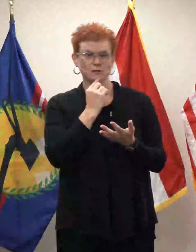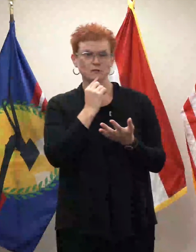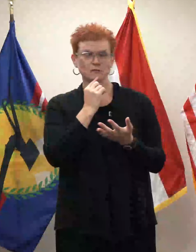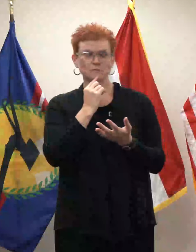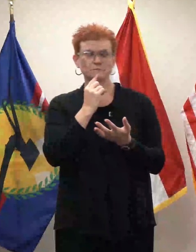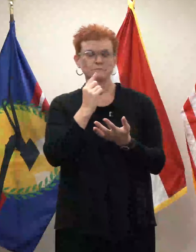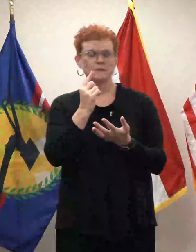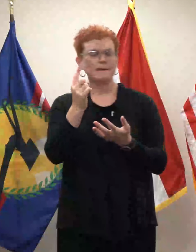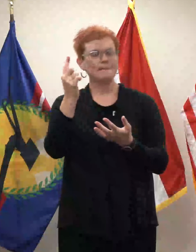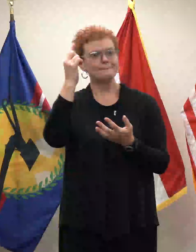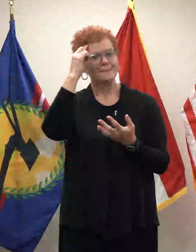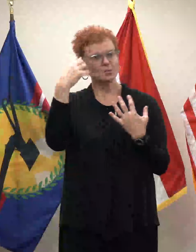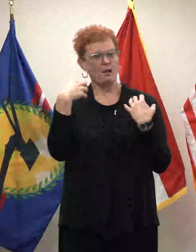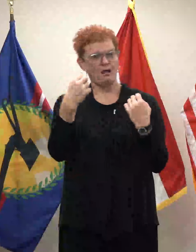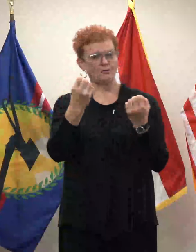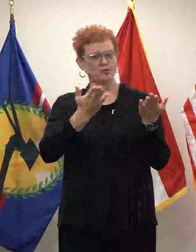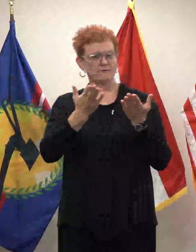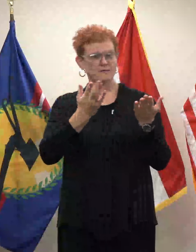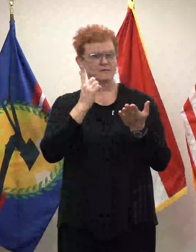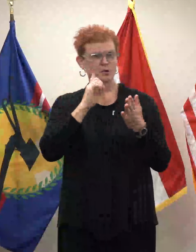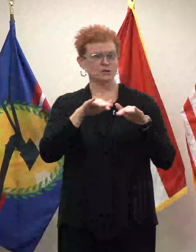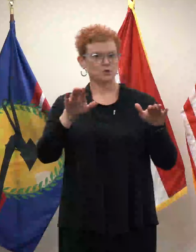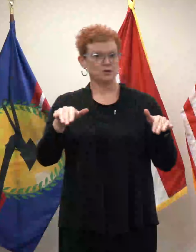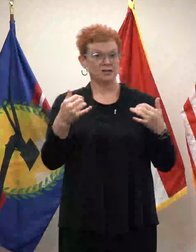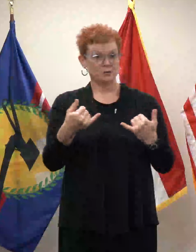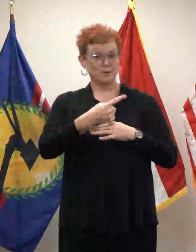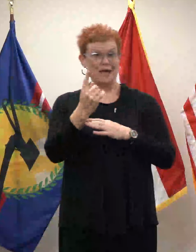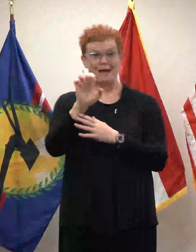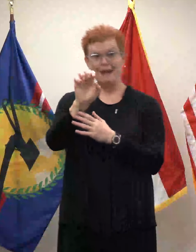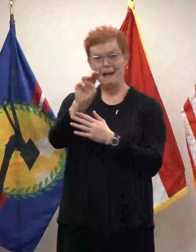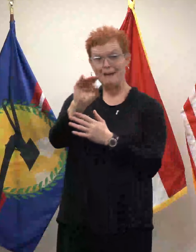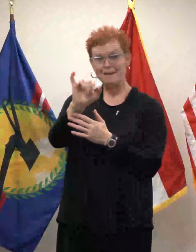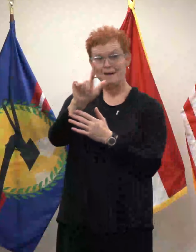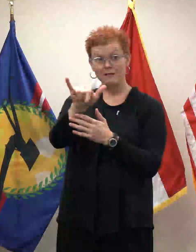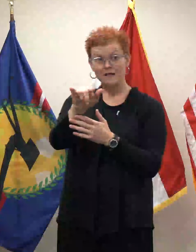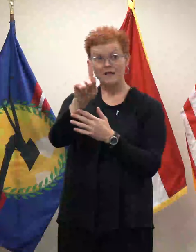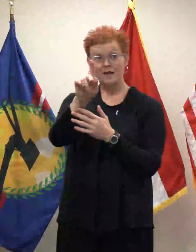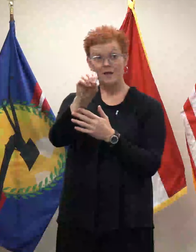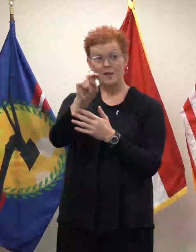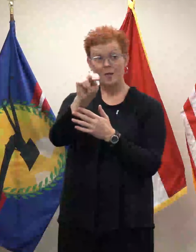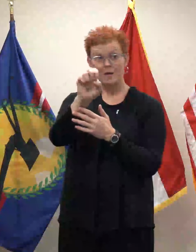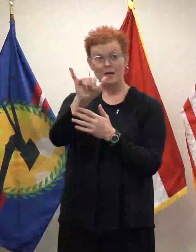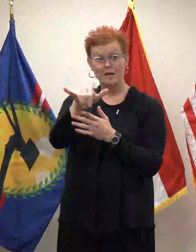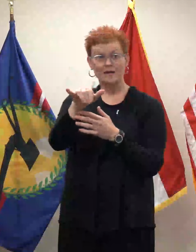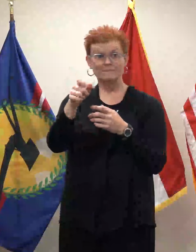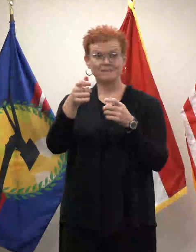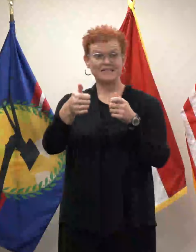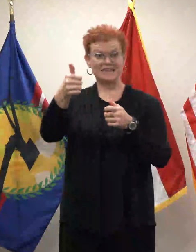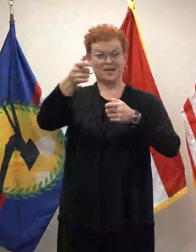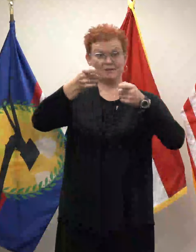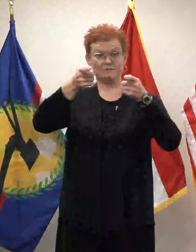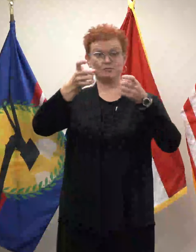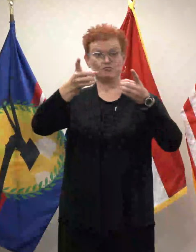children. And with us today is Emily Koenig, Executive Director of the Children's Service Fund, and she'll be able to answer any questions